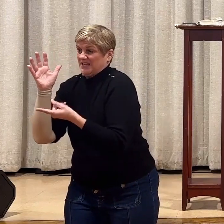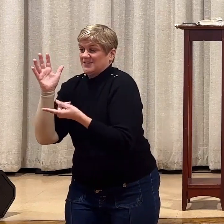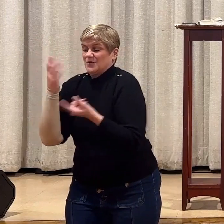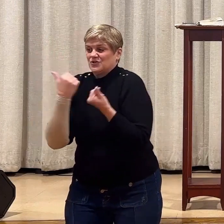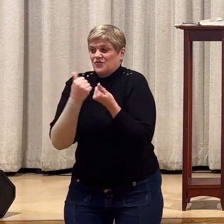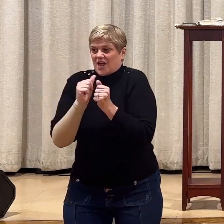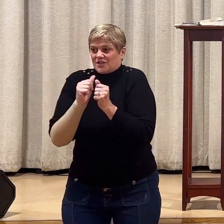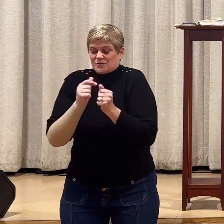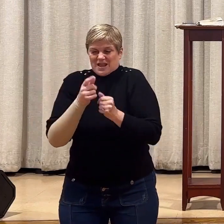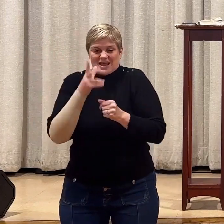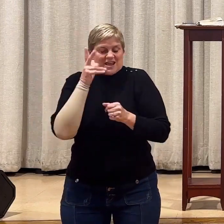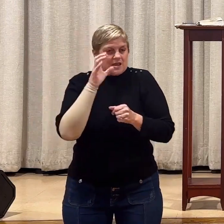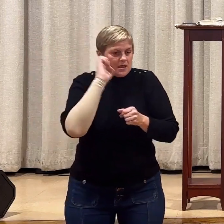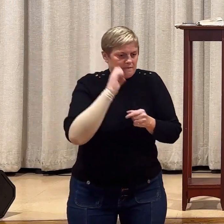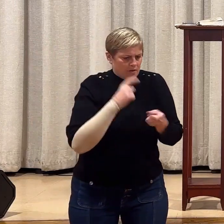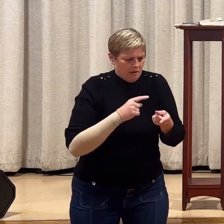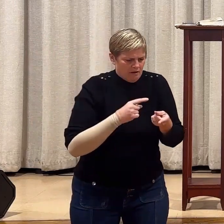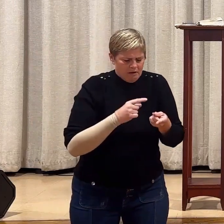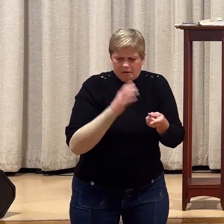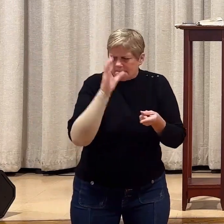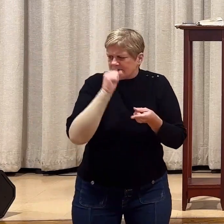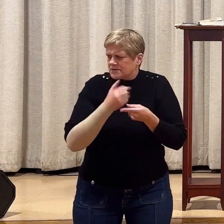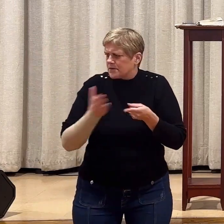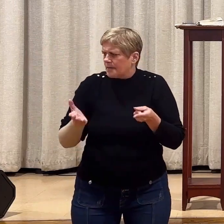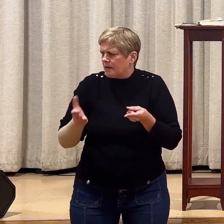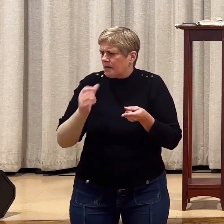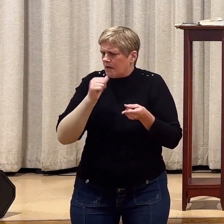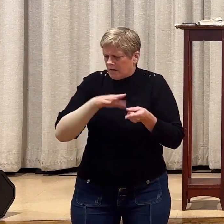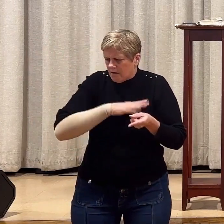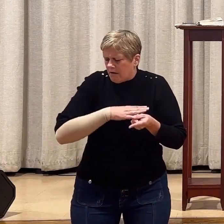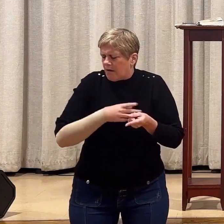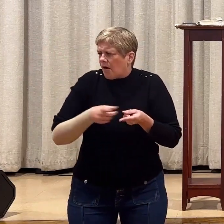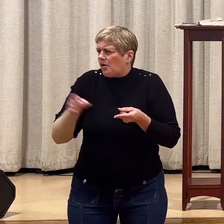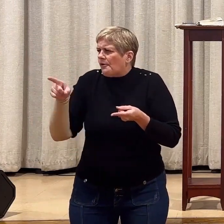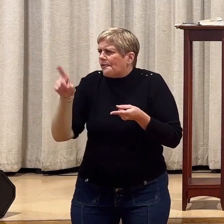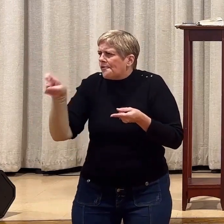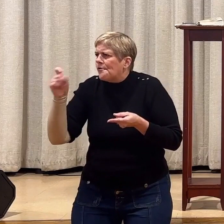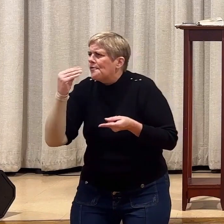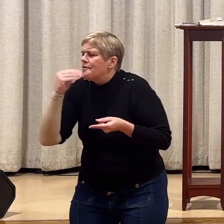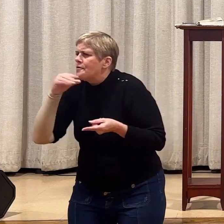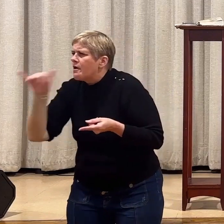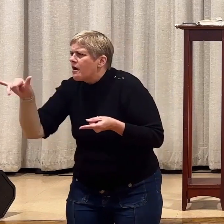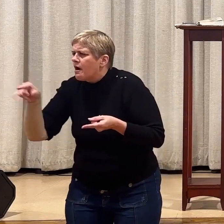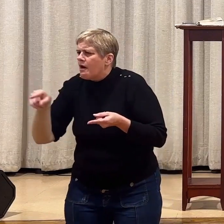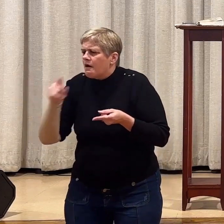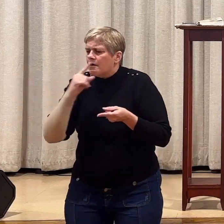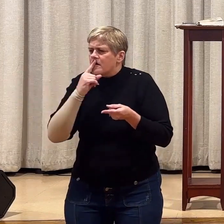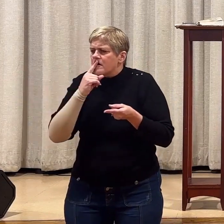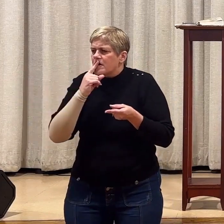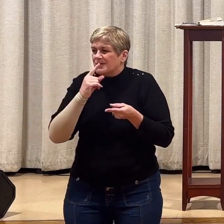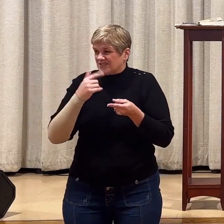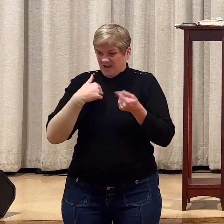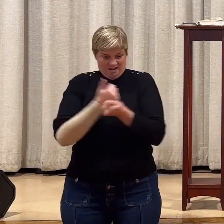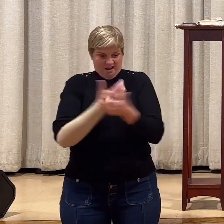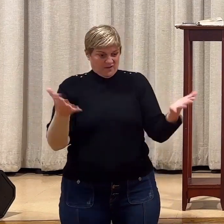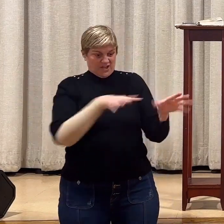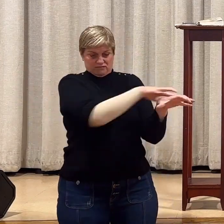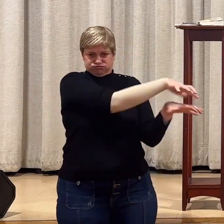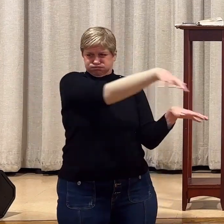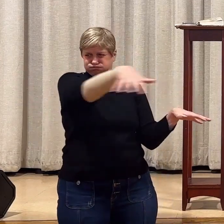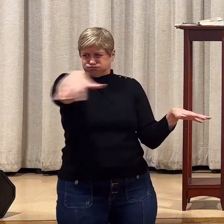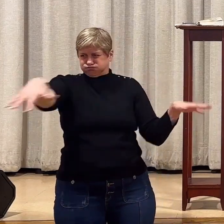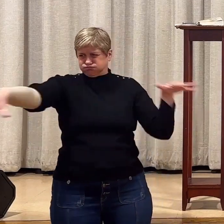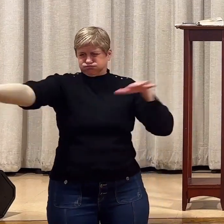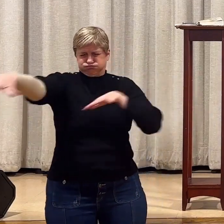word and make Eve feel like she was missing something, even though God gave her and Adam everything. See, that's